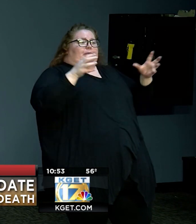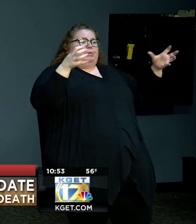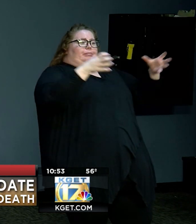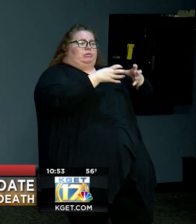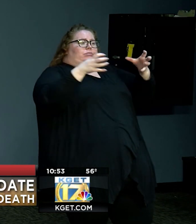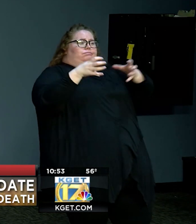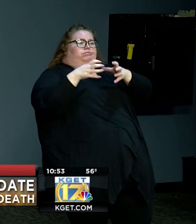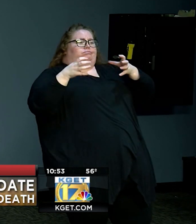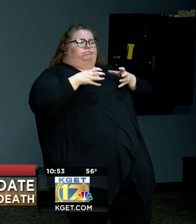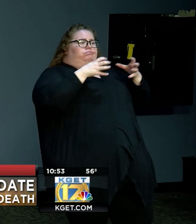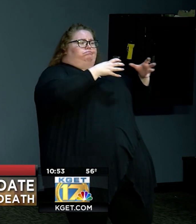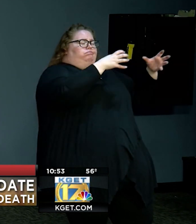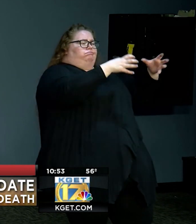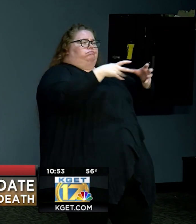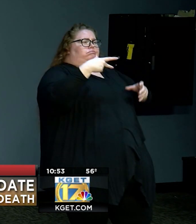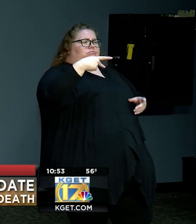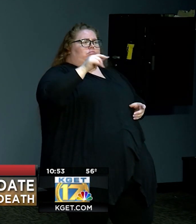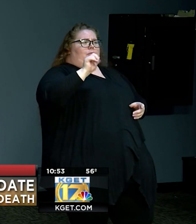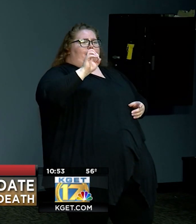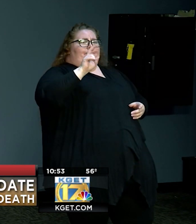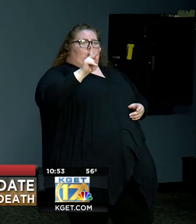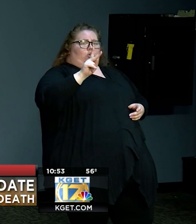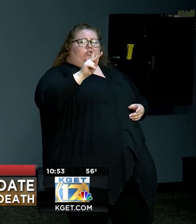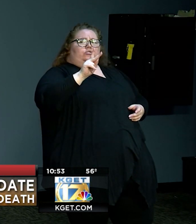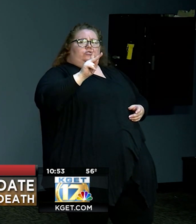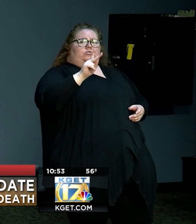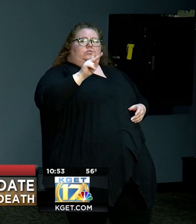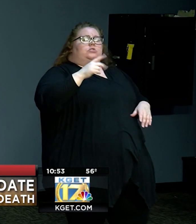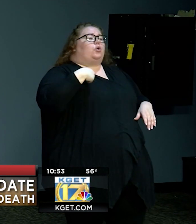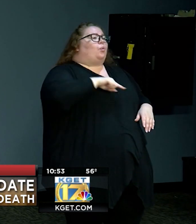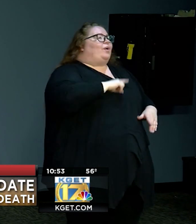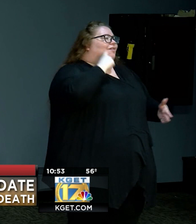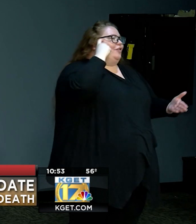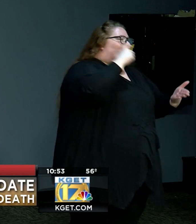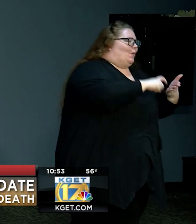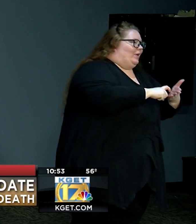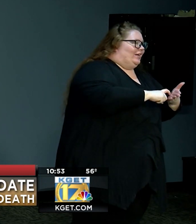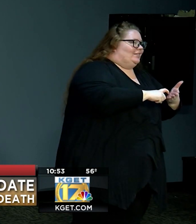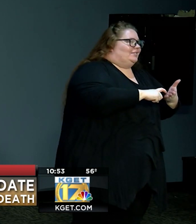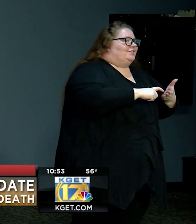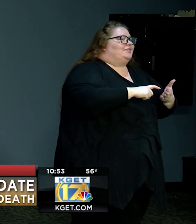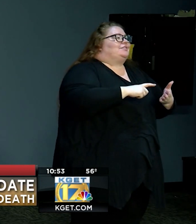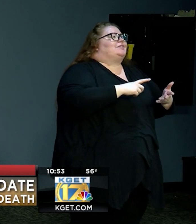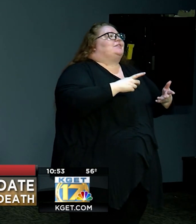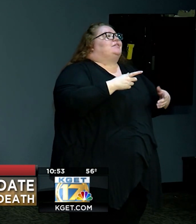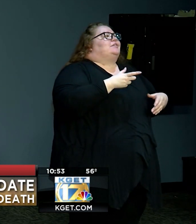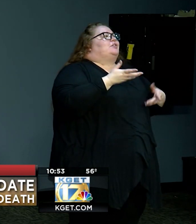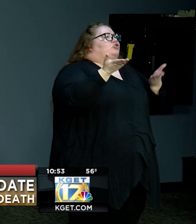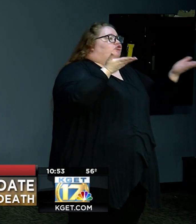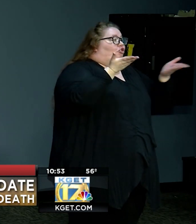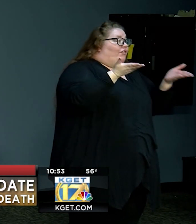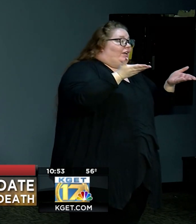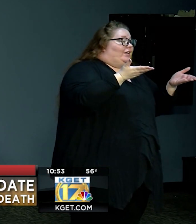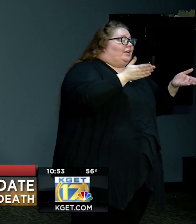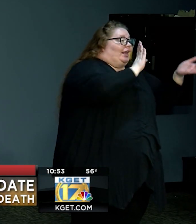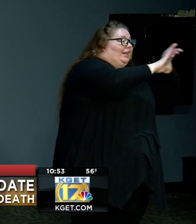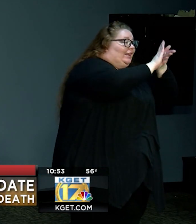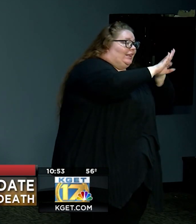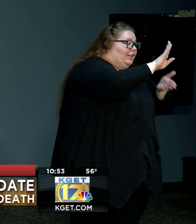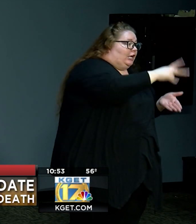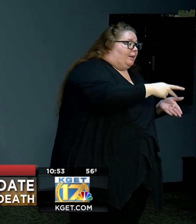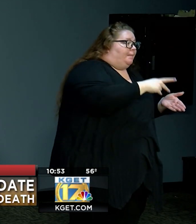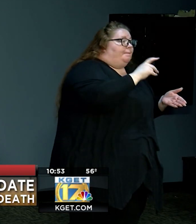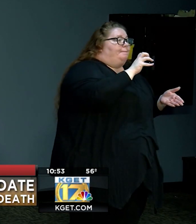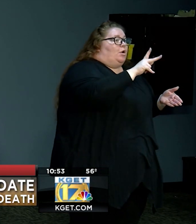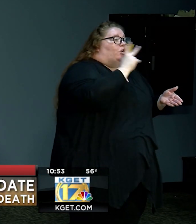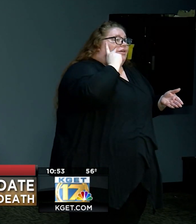this in response to that? We have both noticed it as we have served the parks. We have parks maintenance crews that